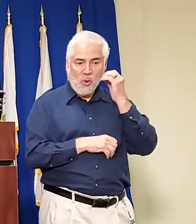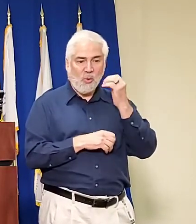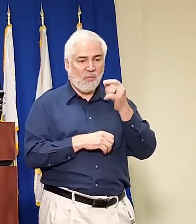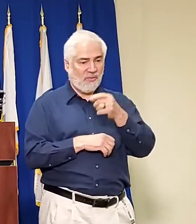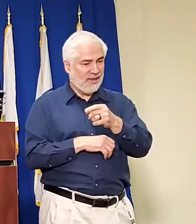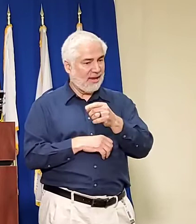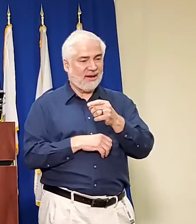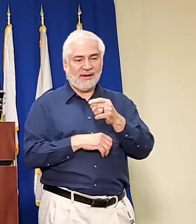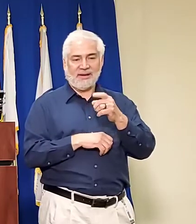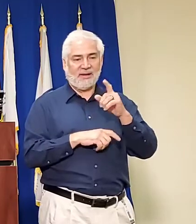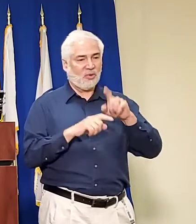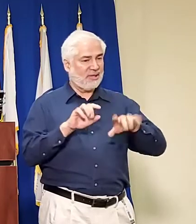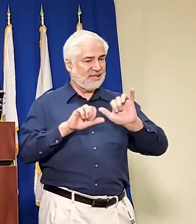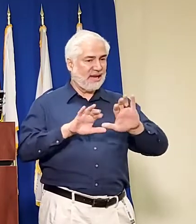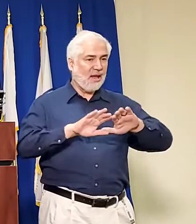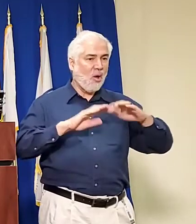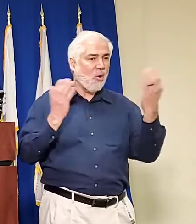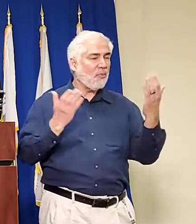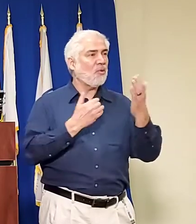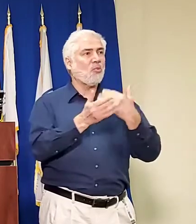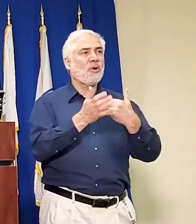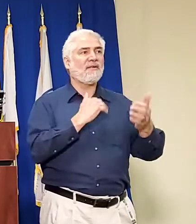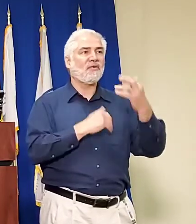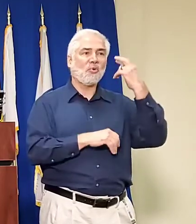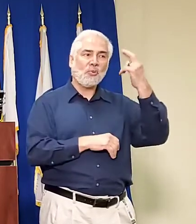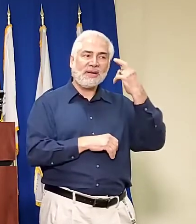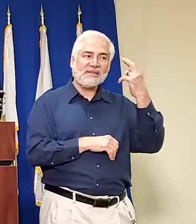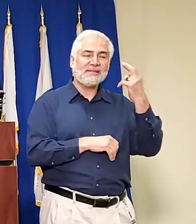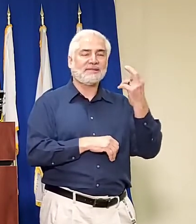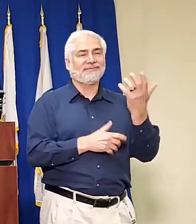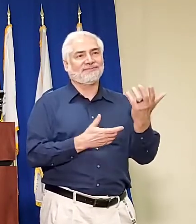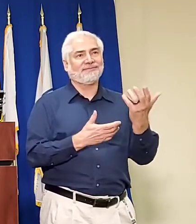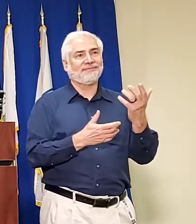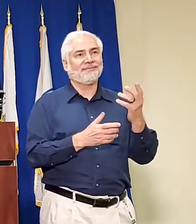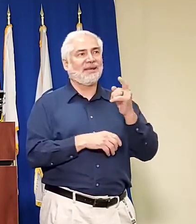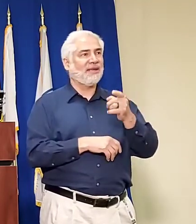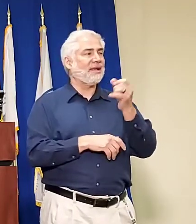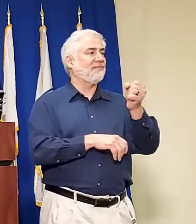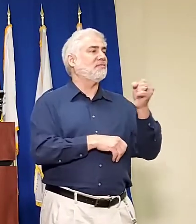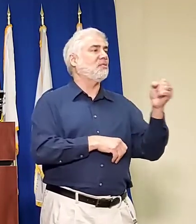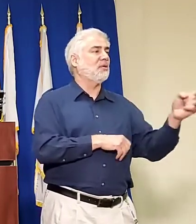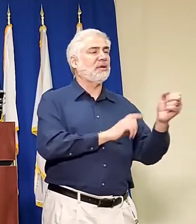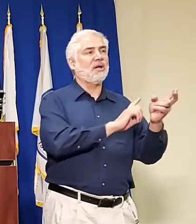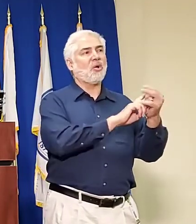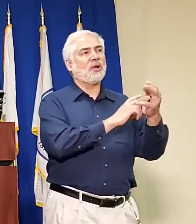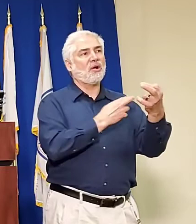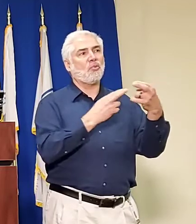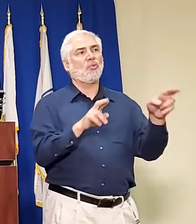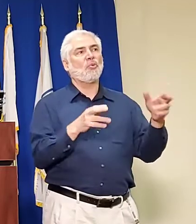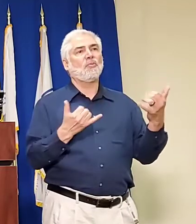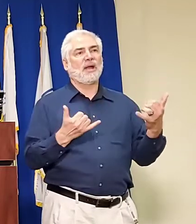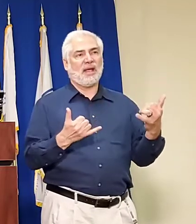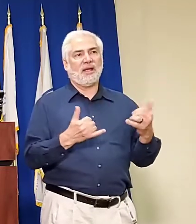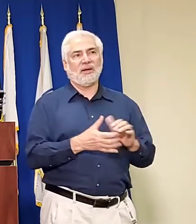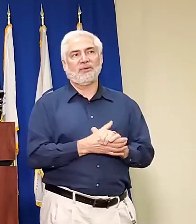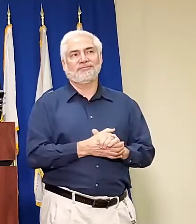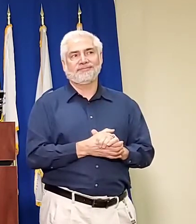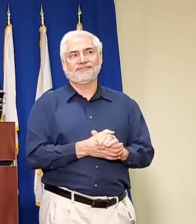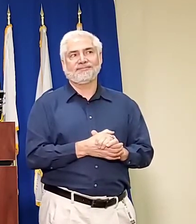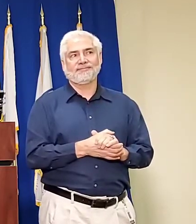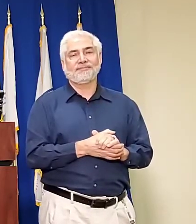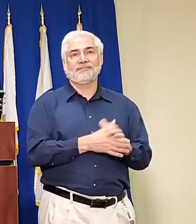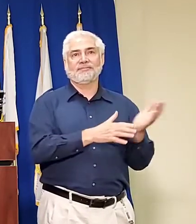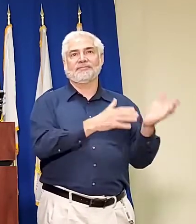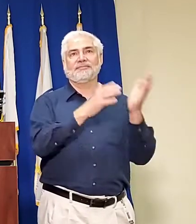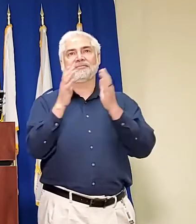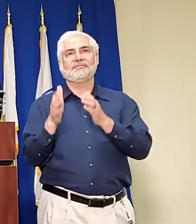in was not able to stay open for whatever reason, and those people have already been placed in hotel rooms. I'm gonna go